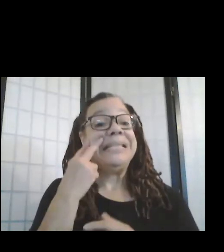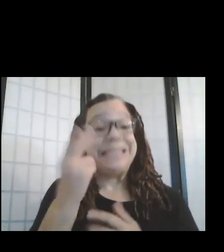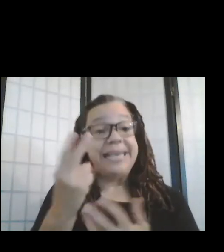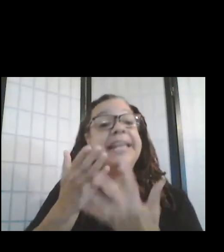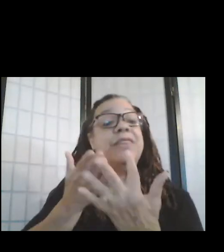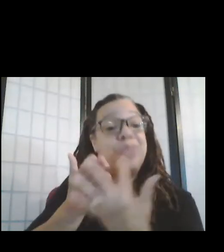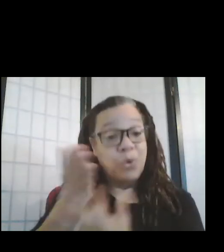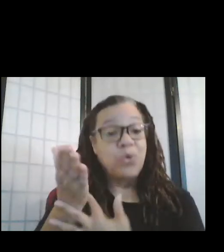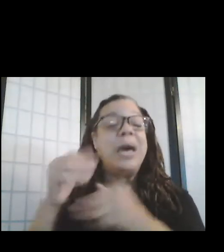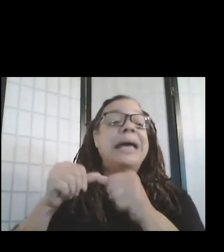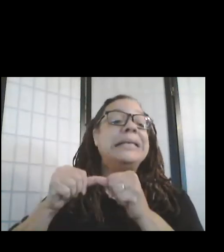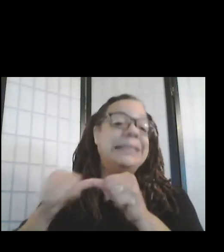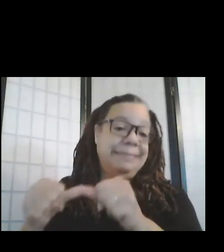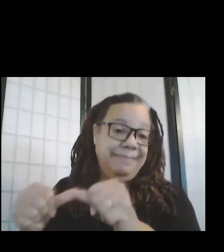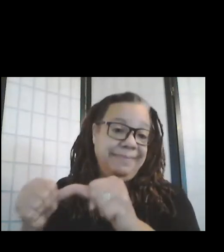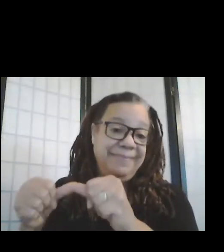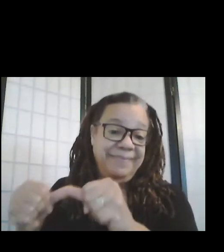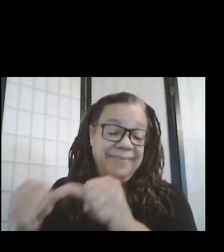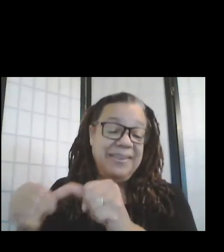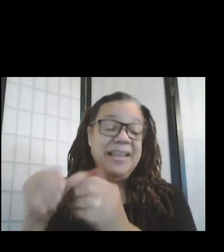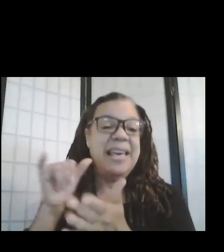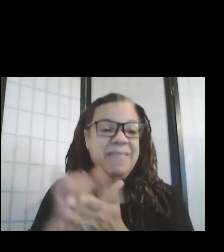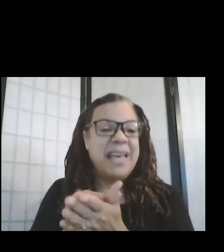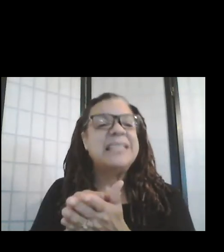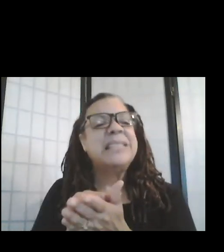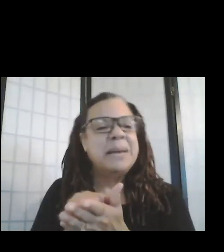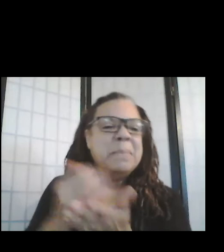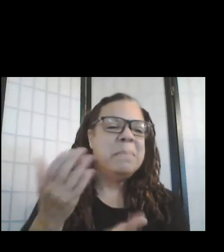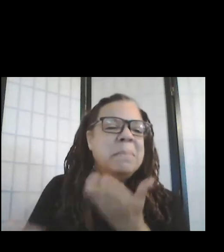it. And I think that's probably somehow